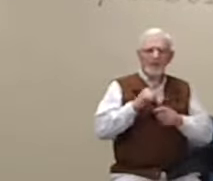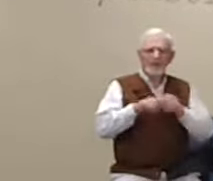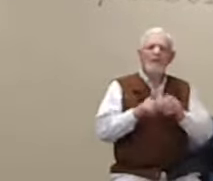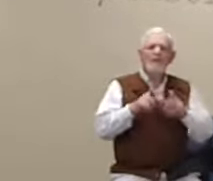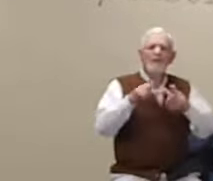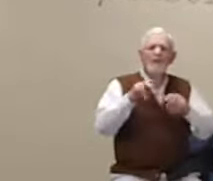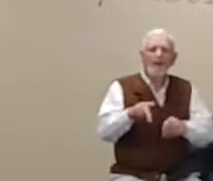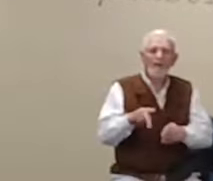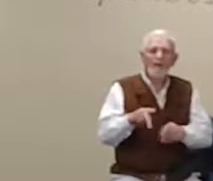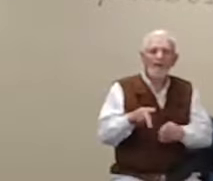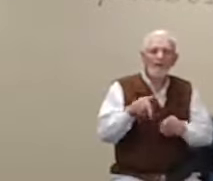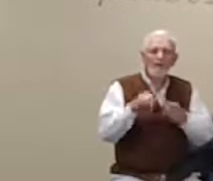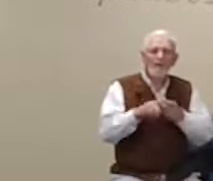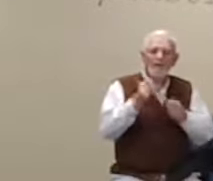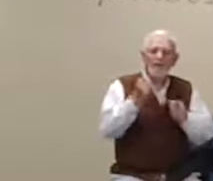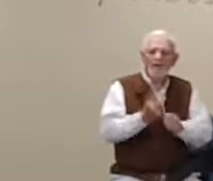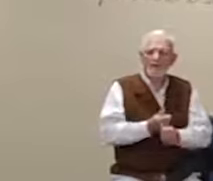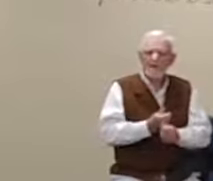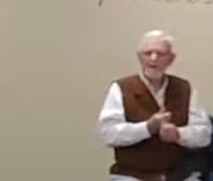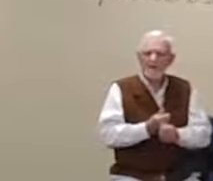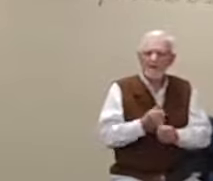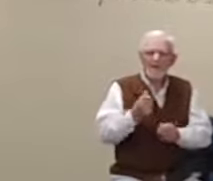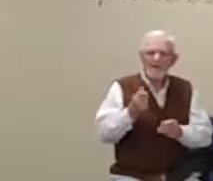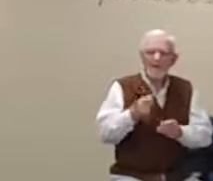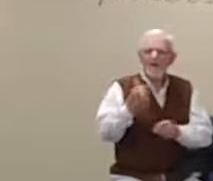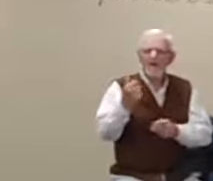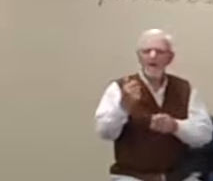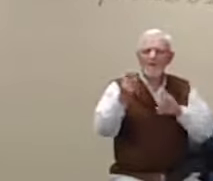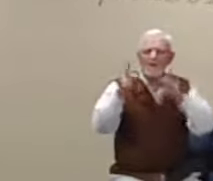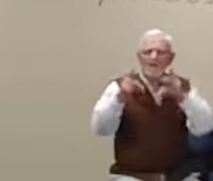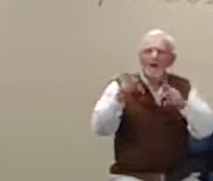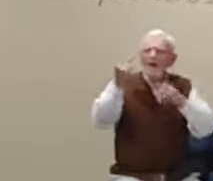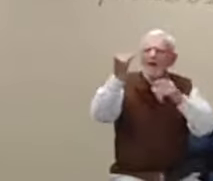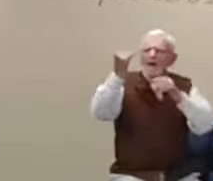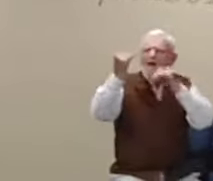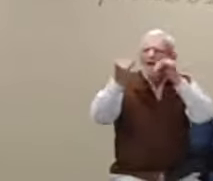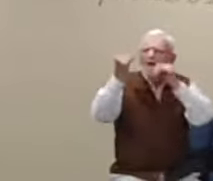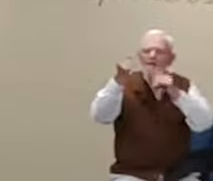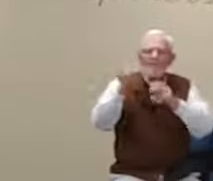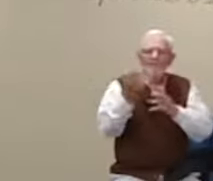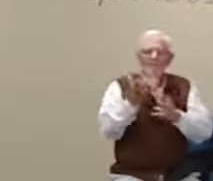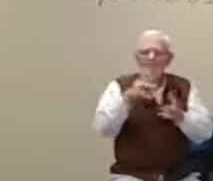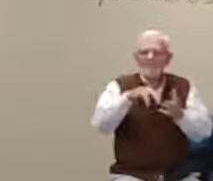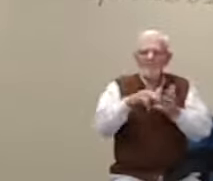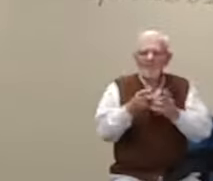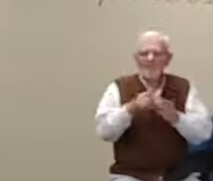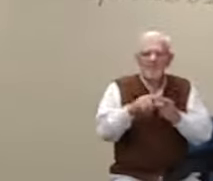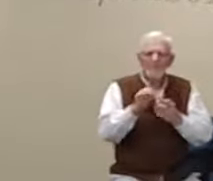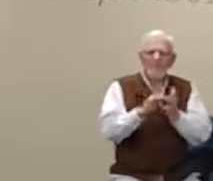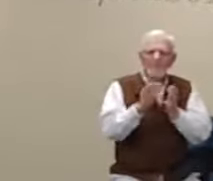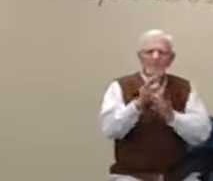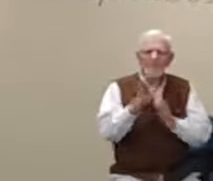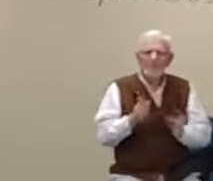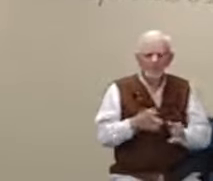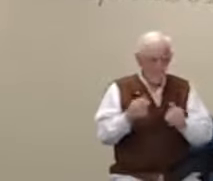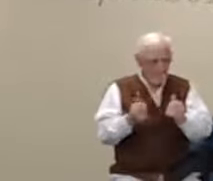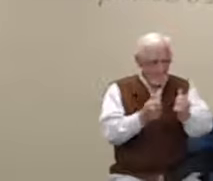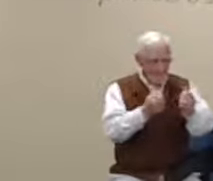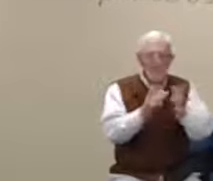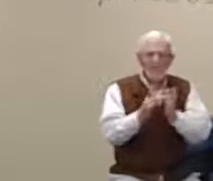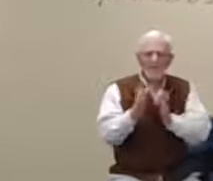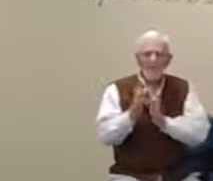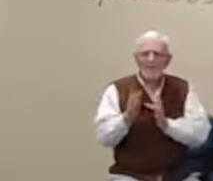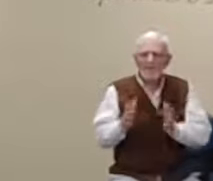to every other person's idea of what it means to be a Christian or a follower of Jesus